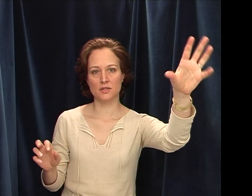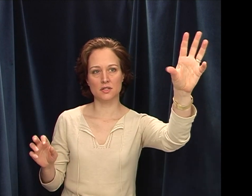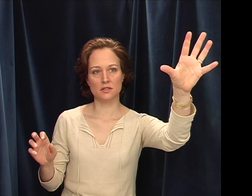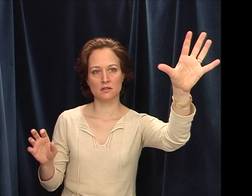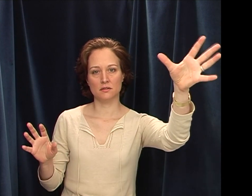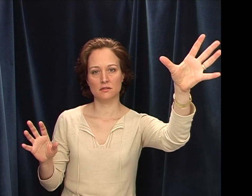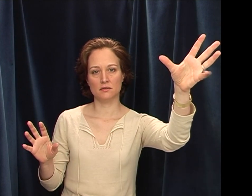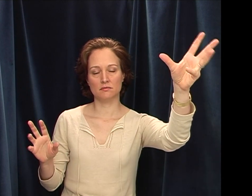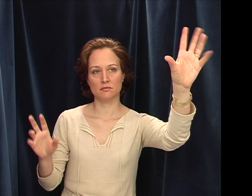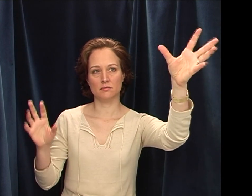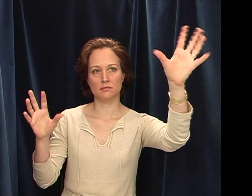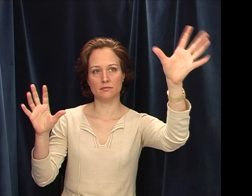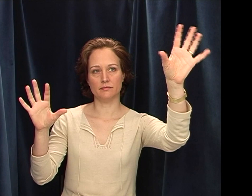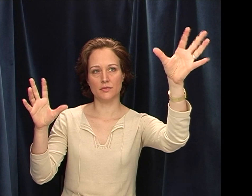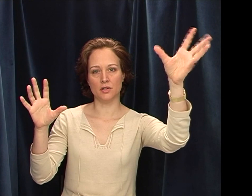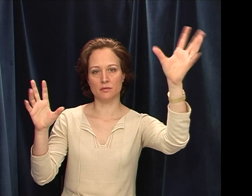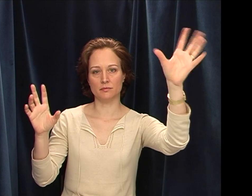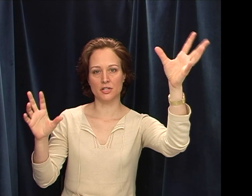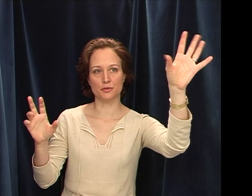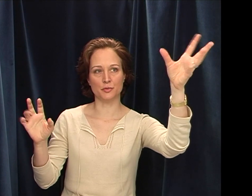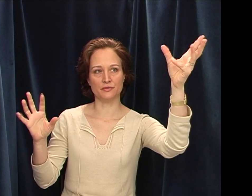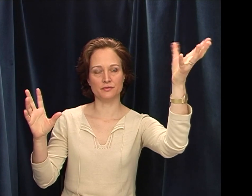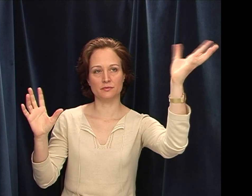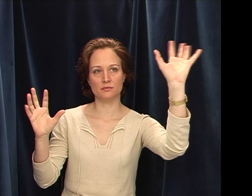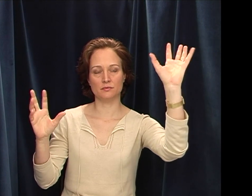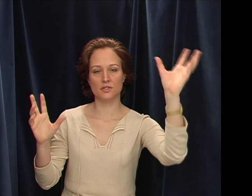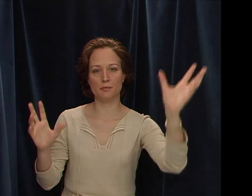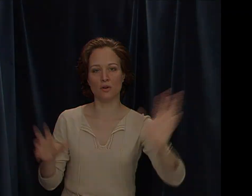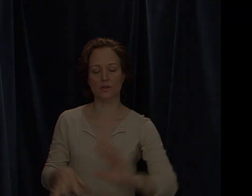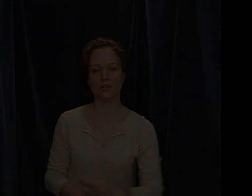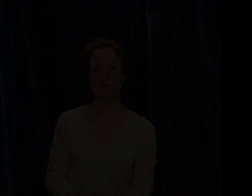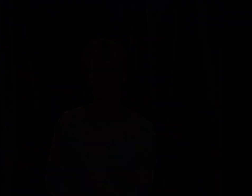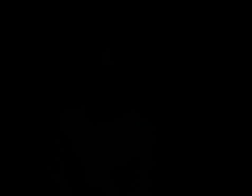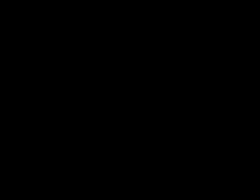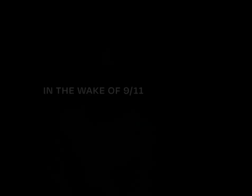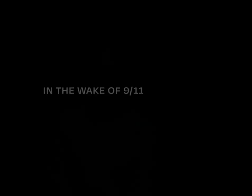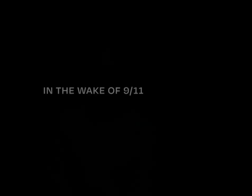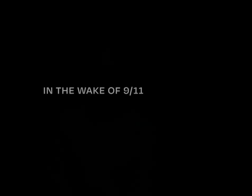this, you know, mushroom of smoke.